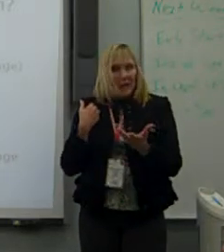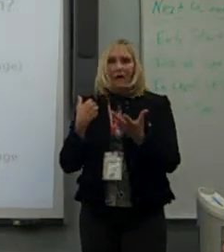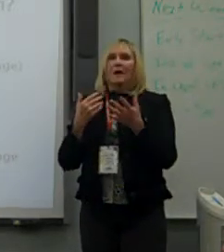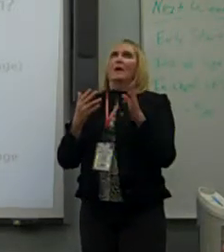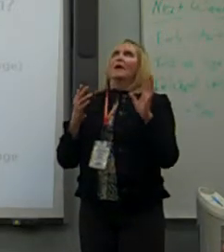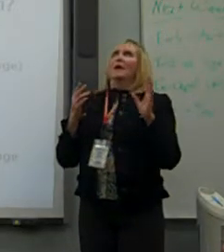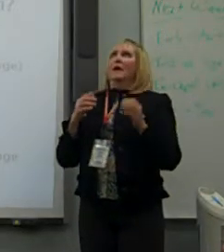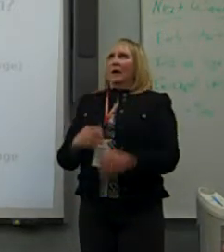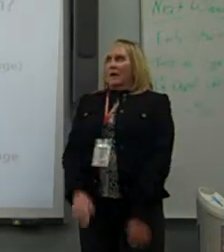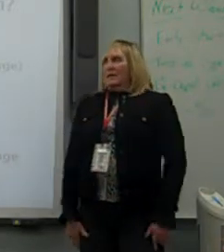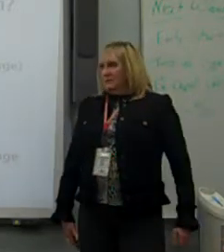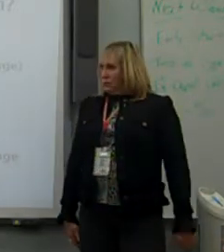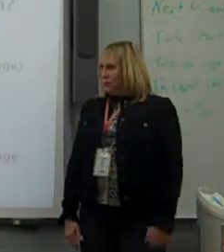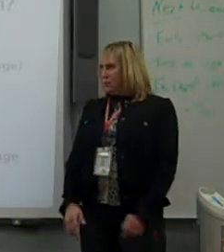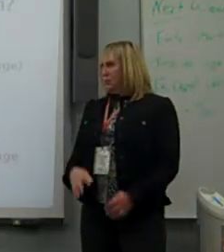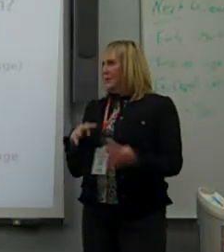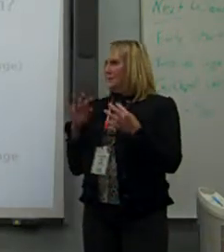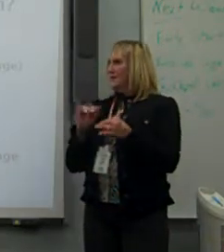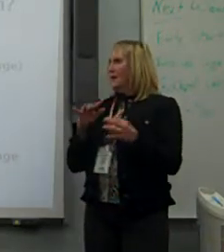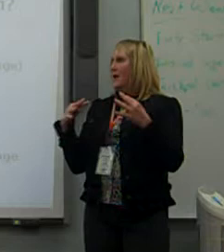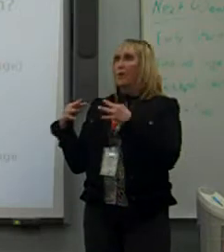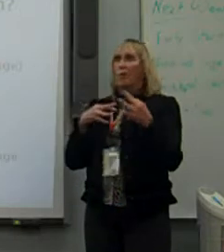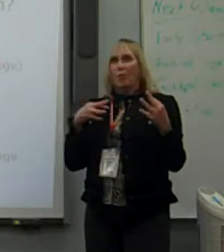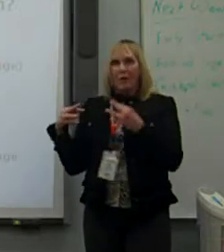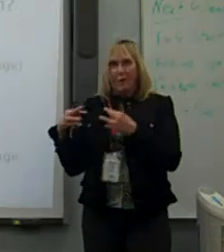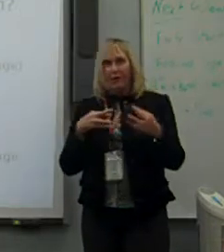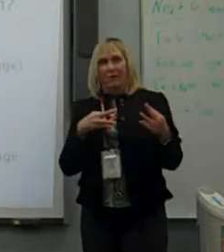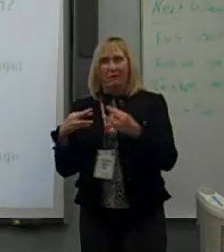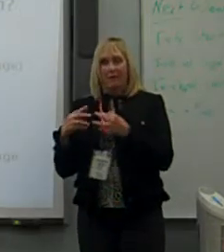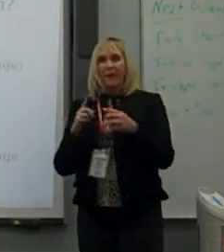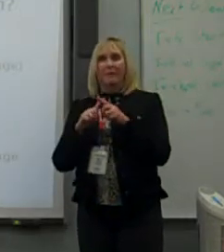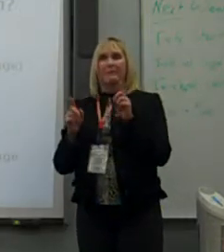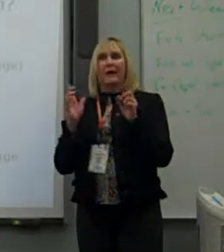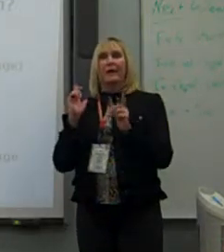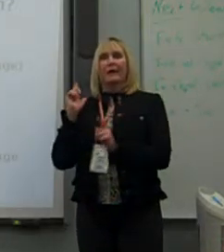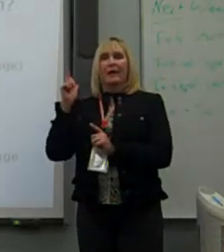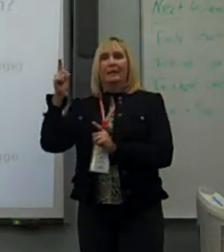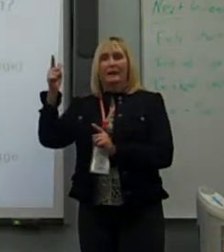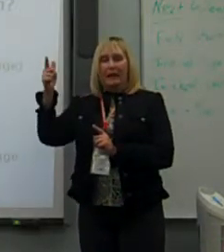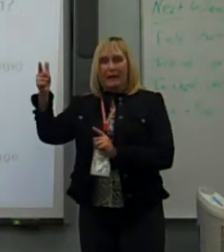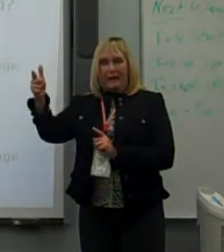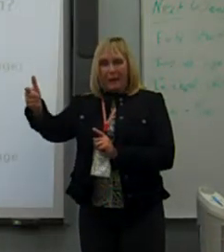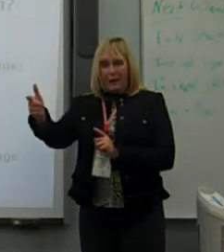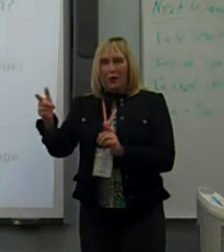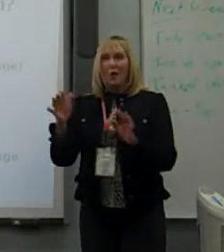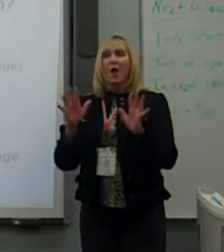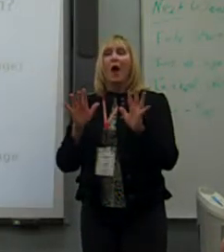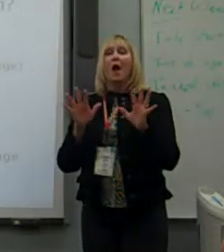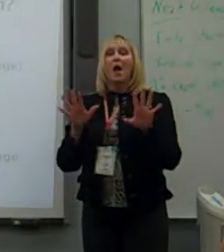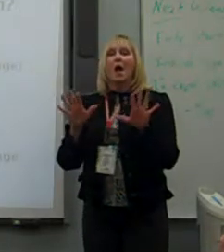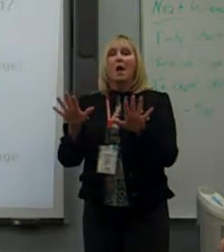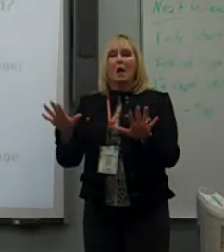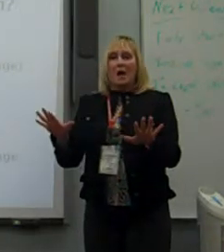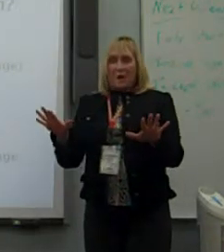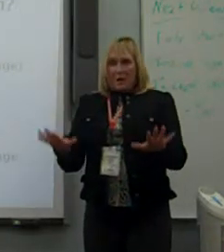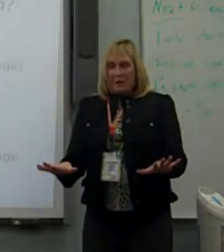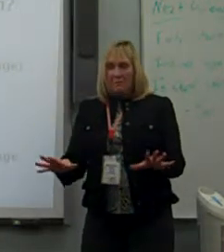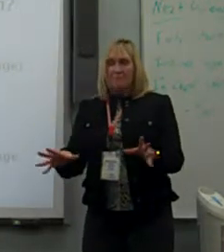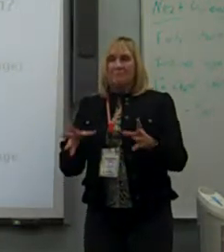I feel like, working with a CDI is still a new situation. It's a new introduction into the interpreting world, and it's basically a